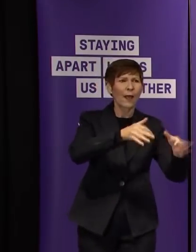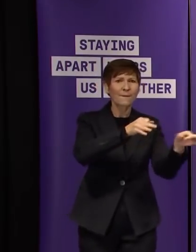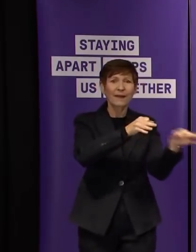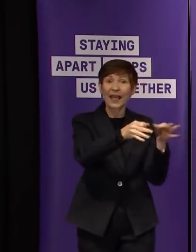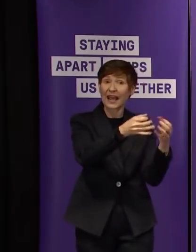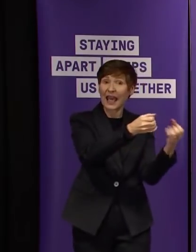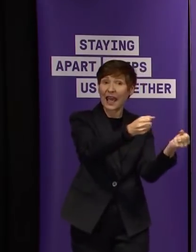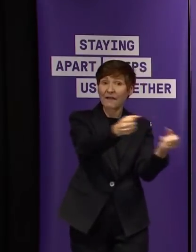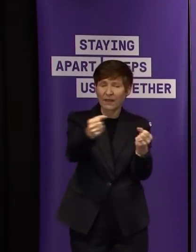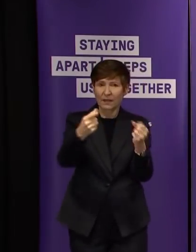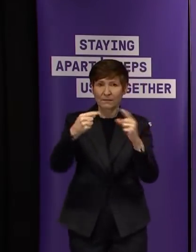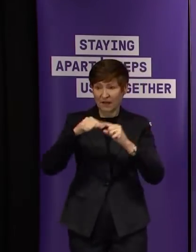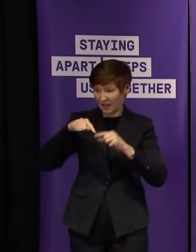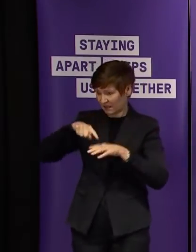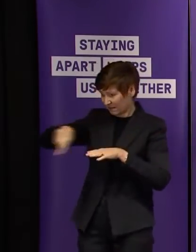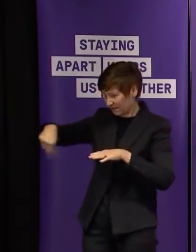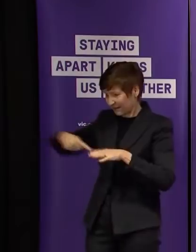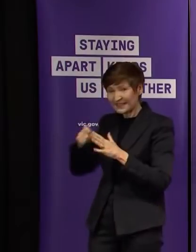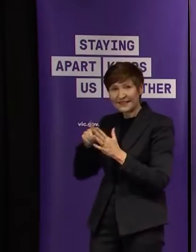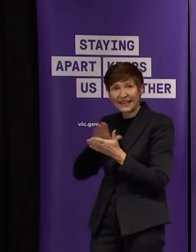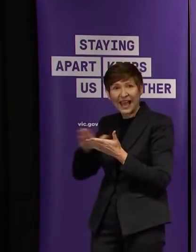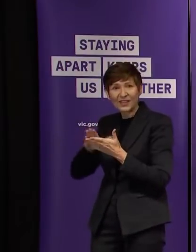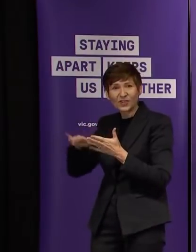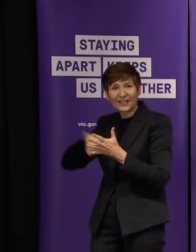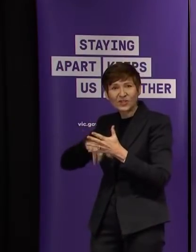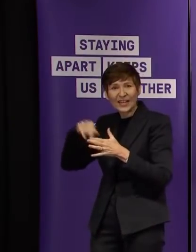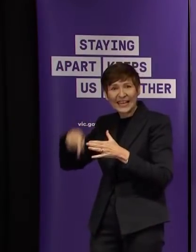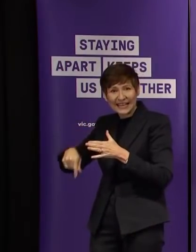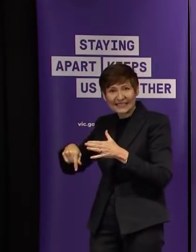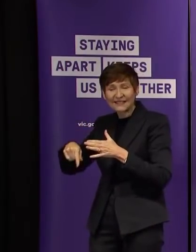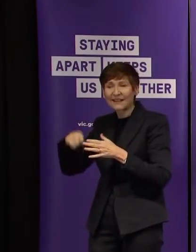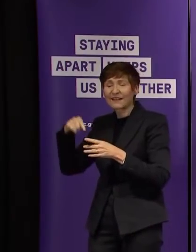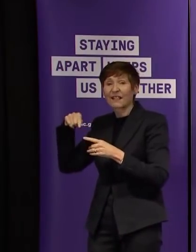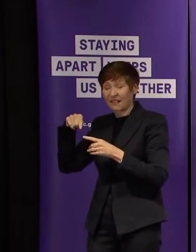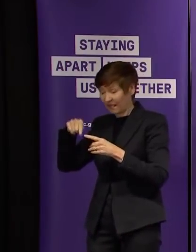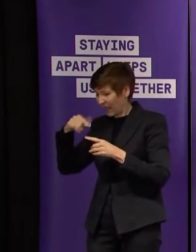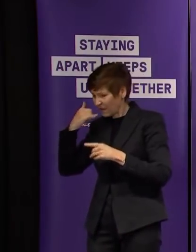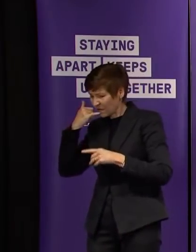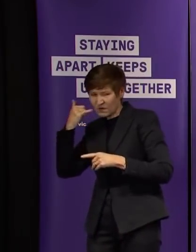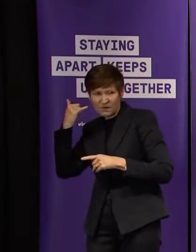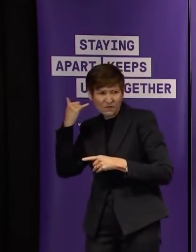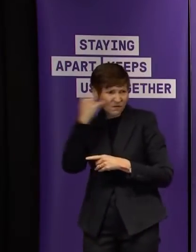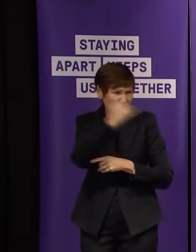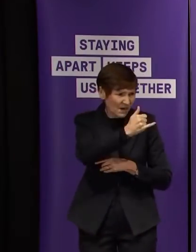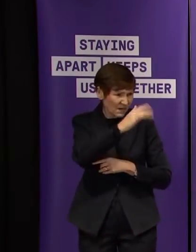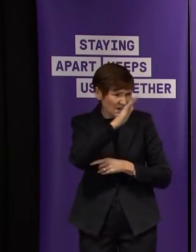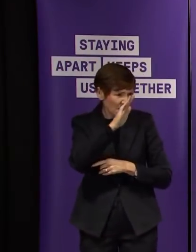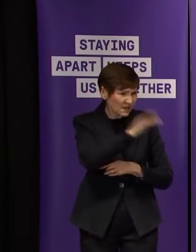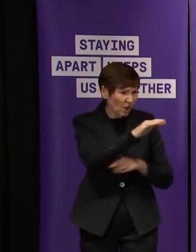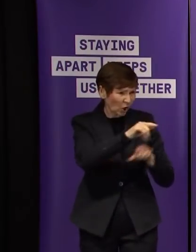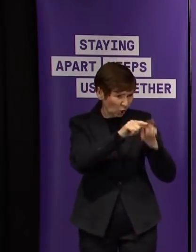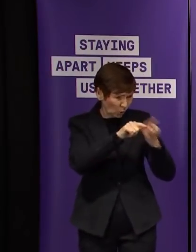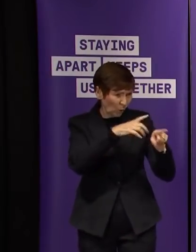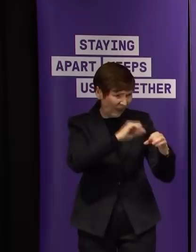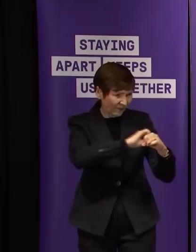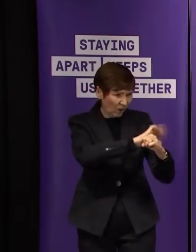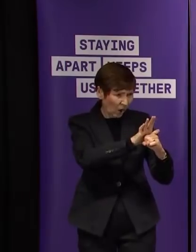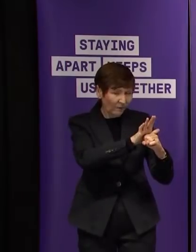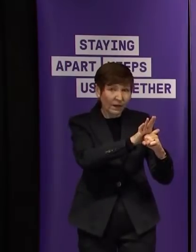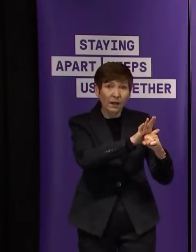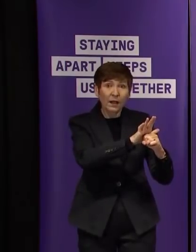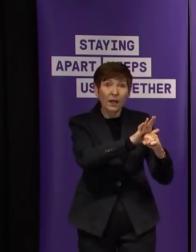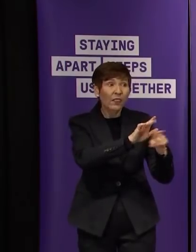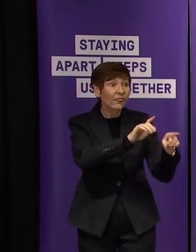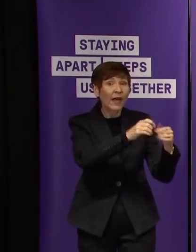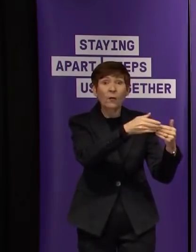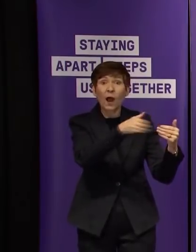people also get captured before they're going to work and before they've got symptoms when they're still potentially